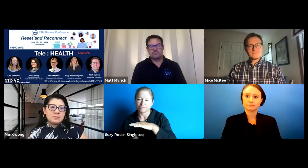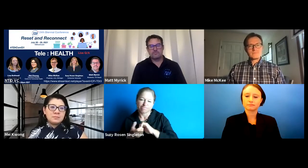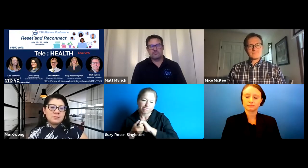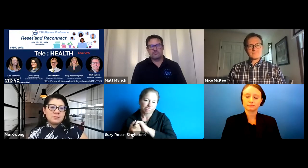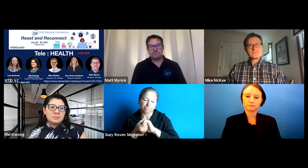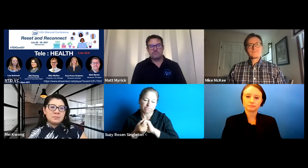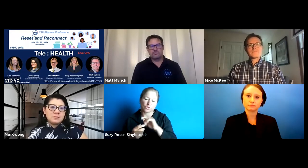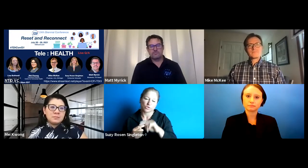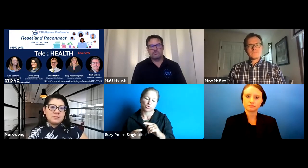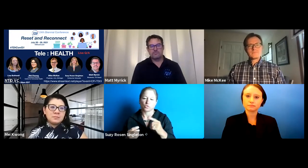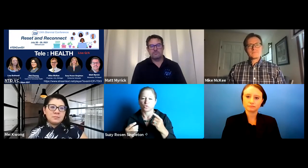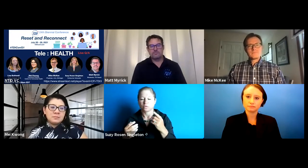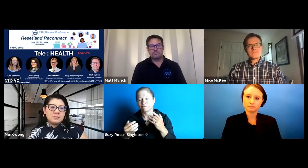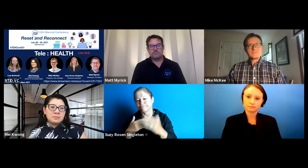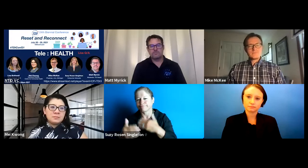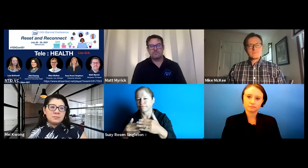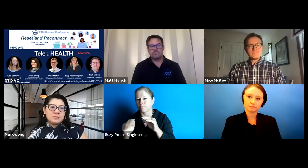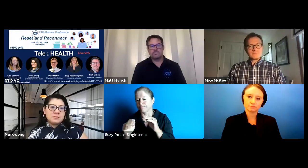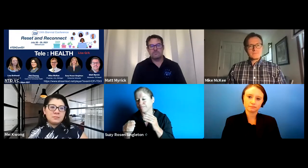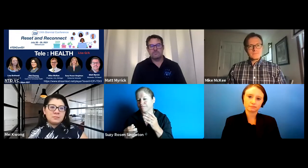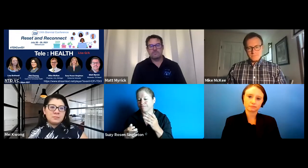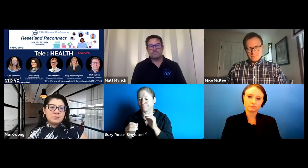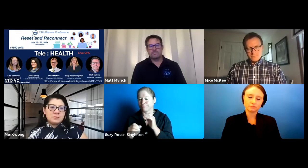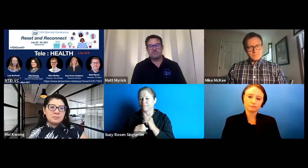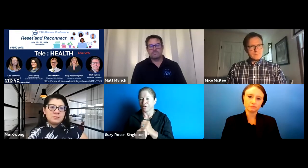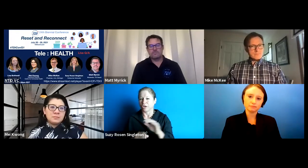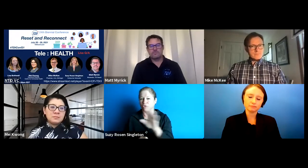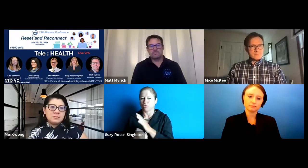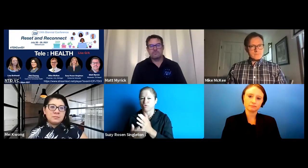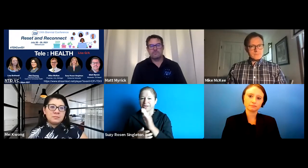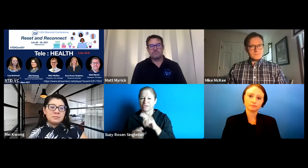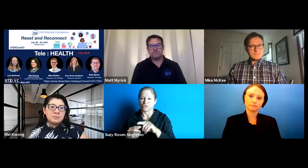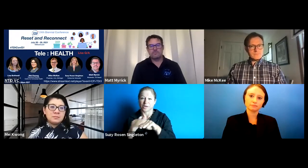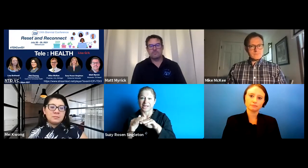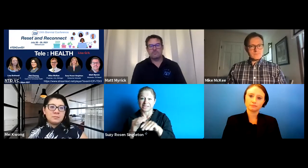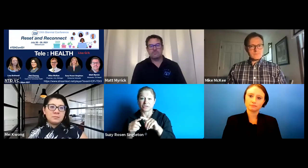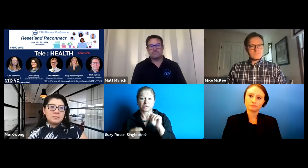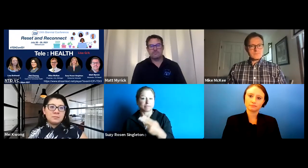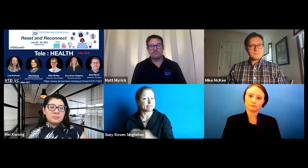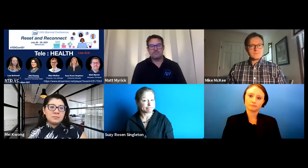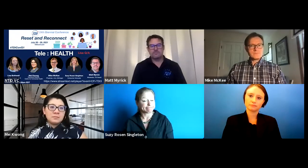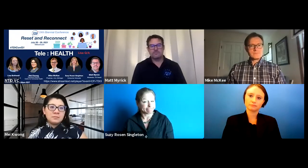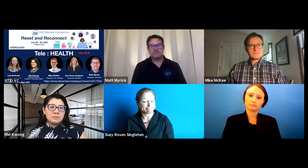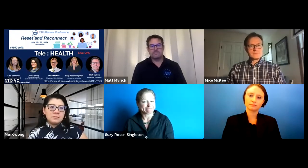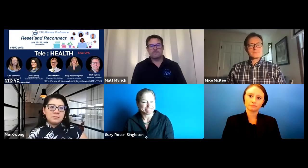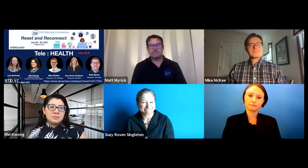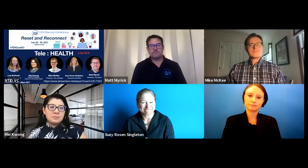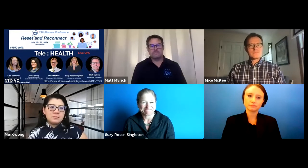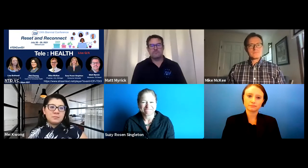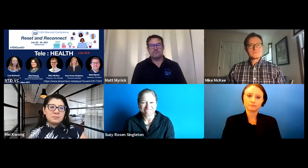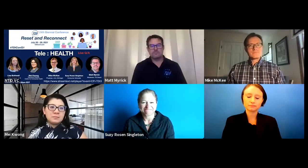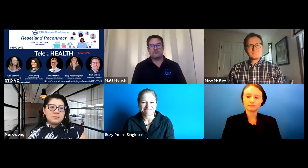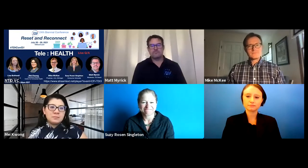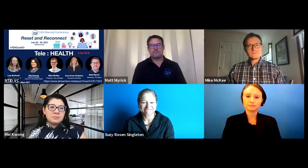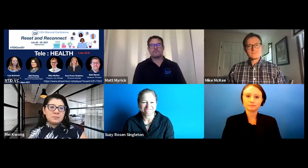DOJ, HHS, FCC, and all those agencies partner together to protect your rights to have accessible